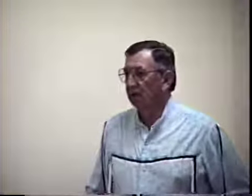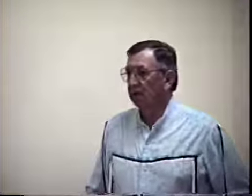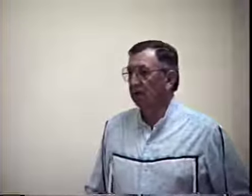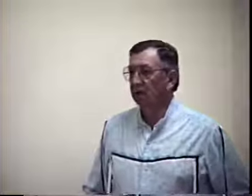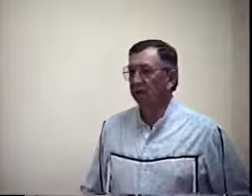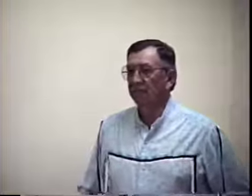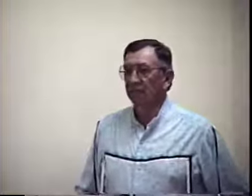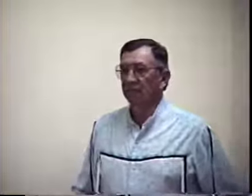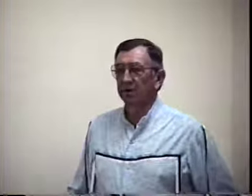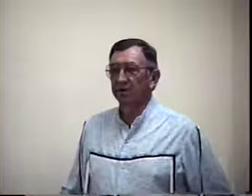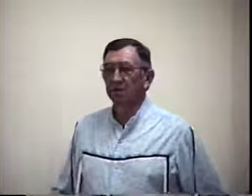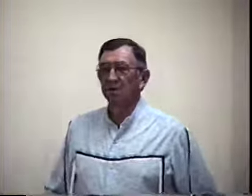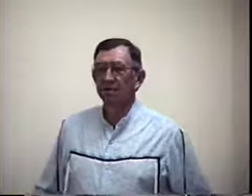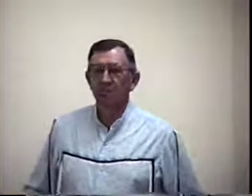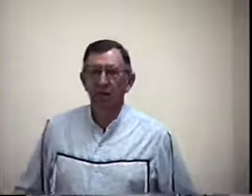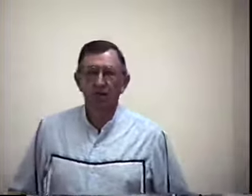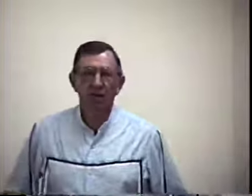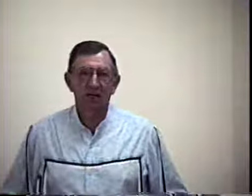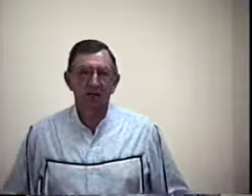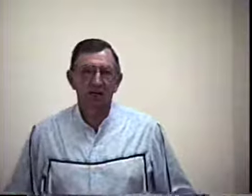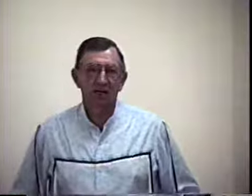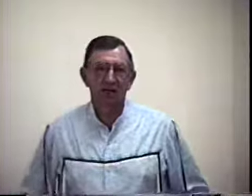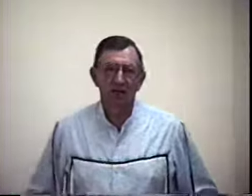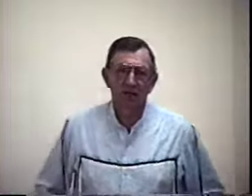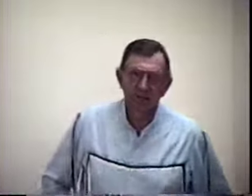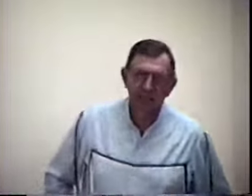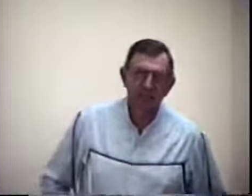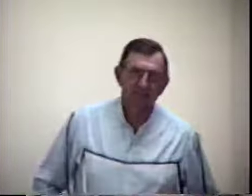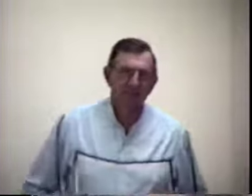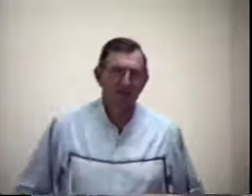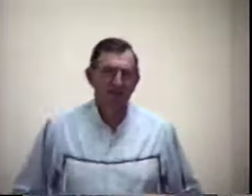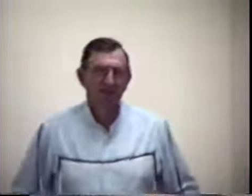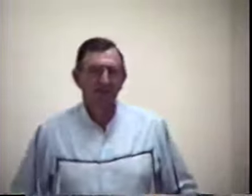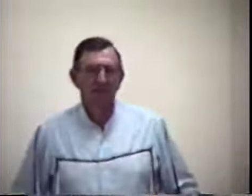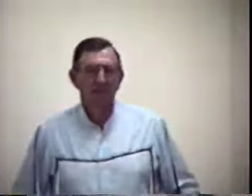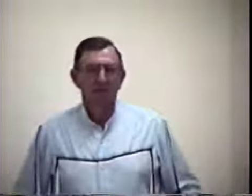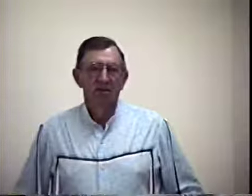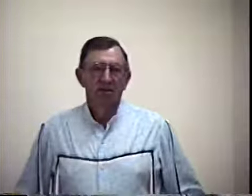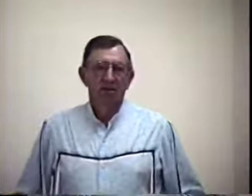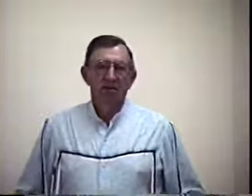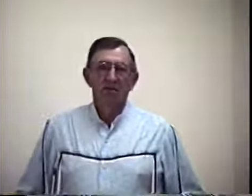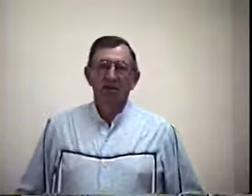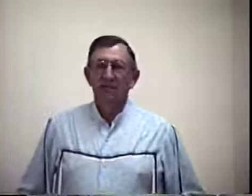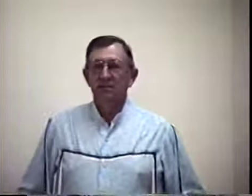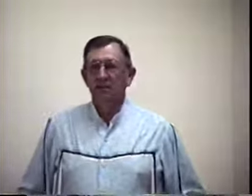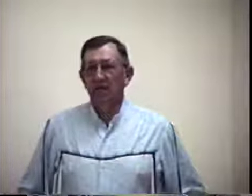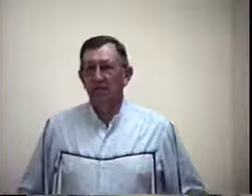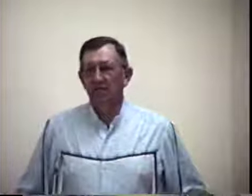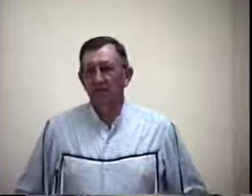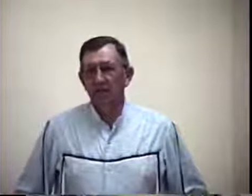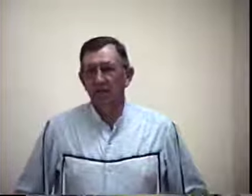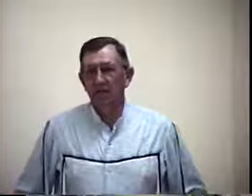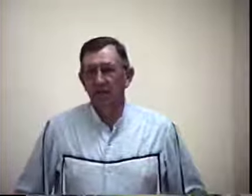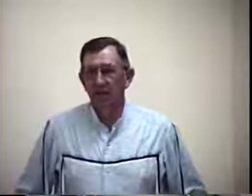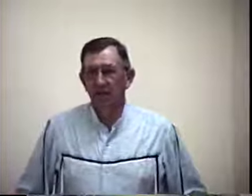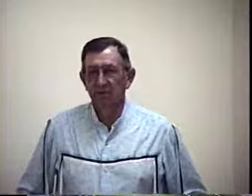And at first I was a little bit reluctant to teach this class because I didn't feel that I